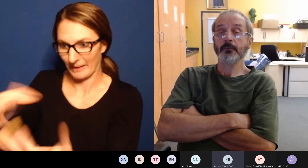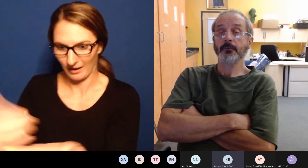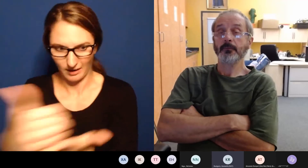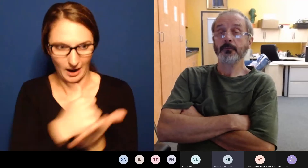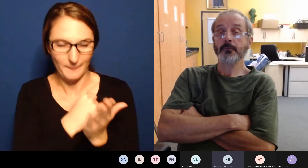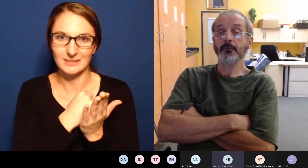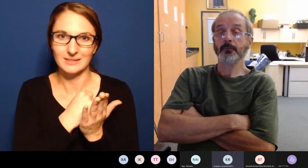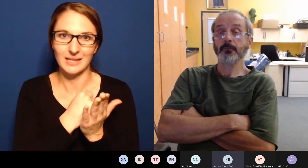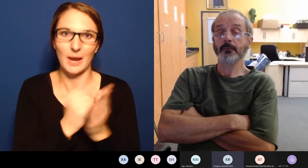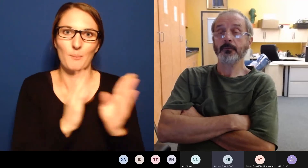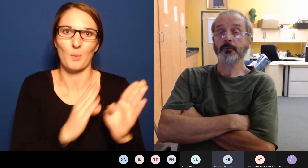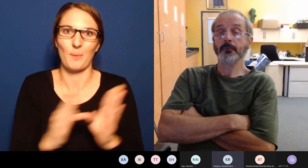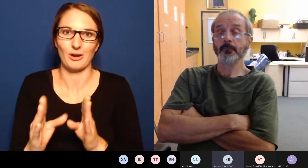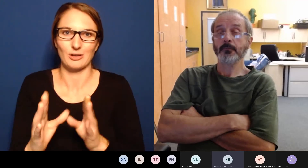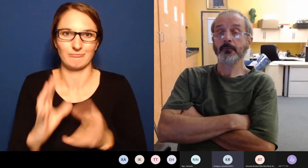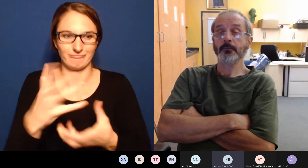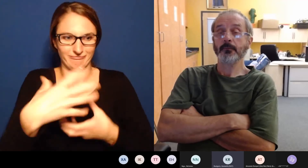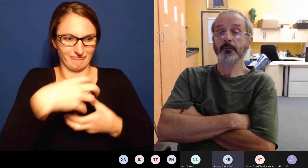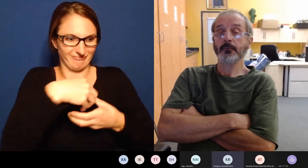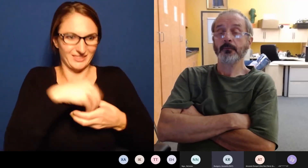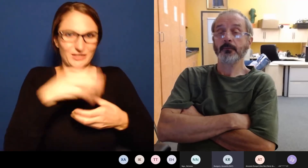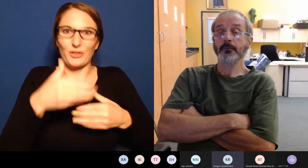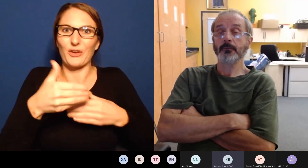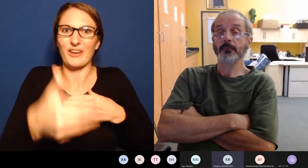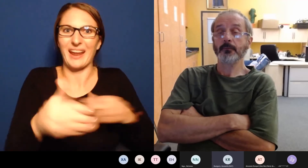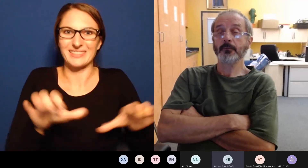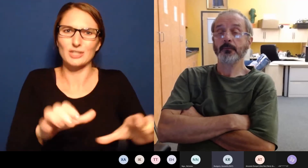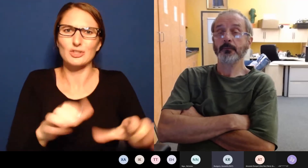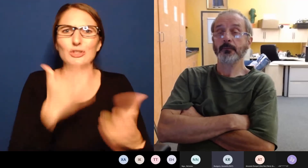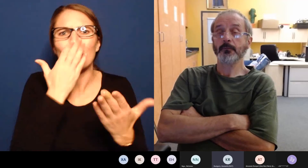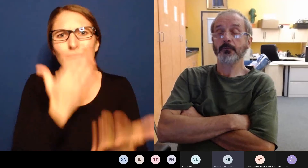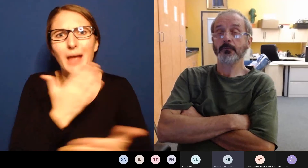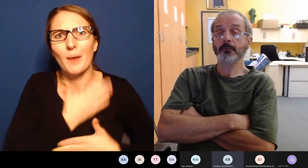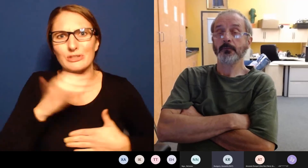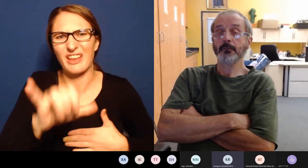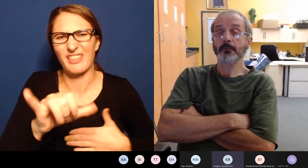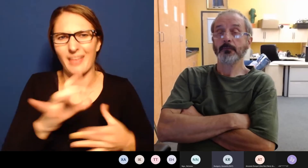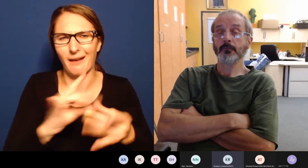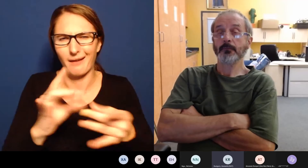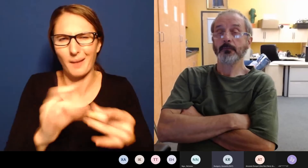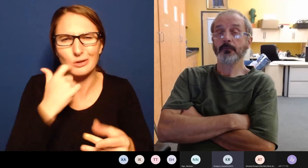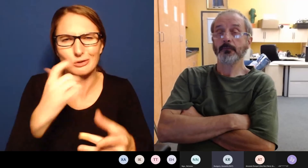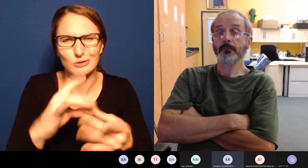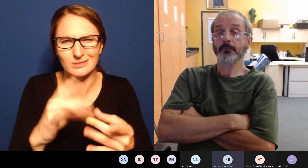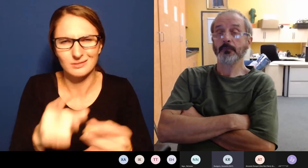and mold them into the next action. So I appreciate that comment and